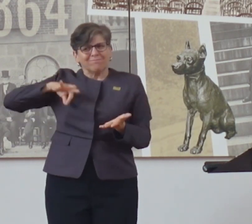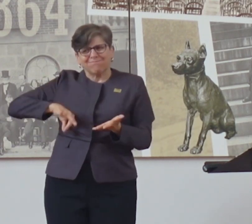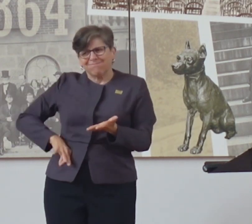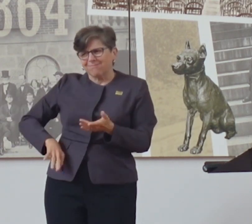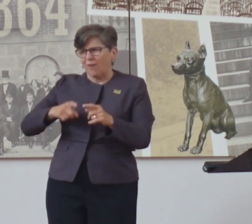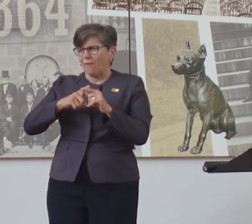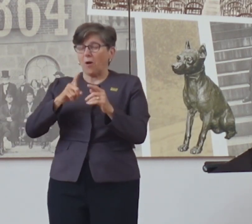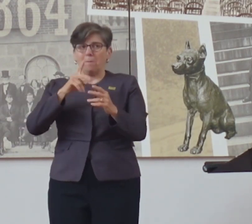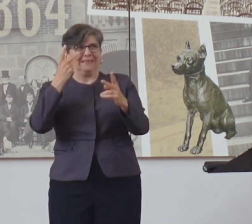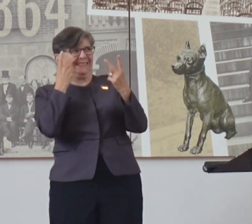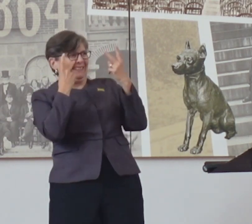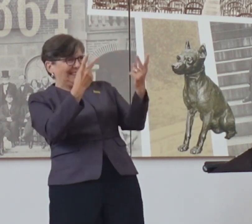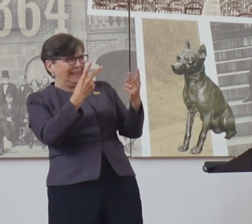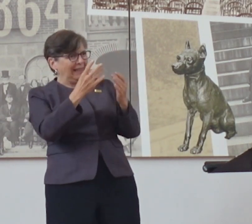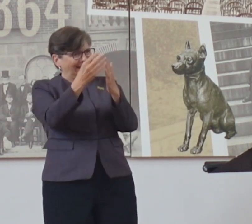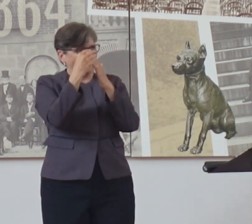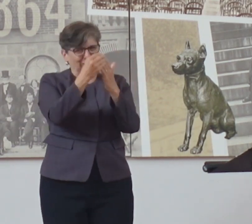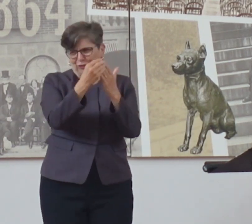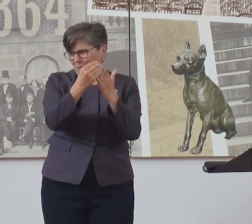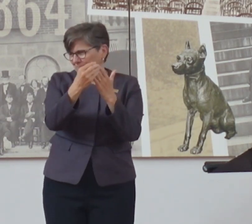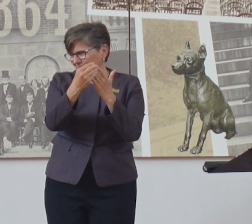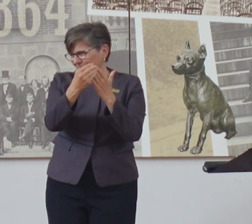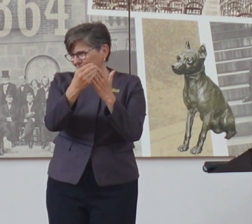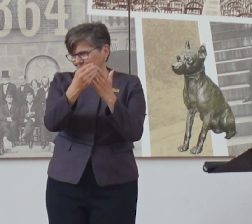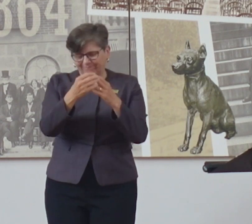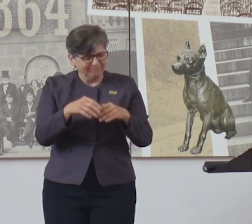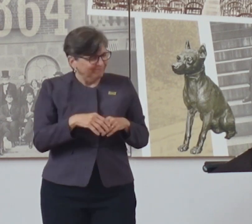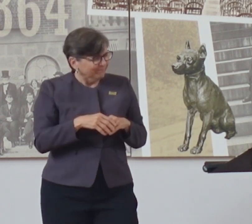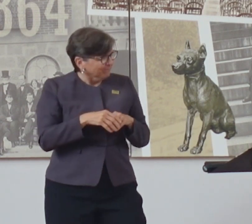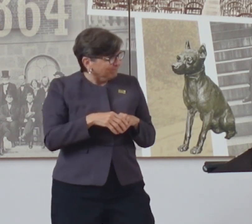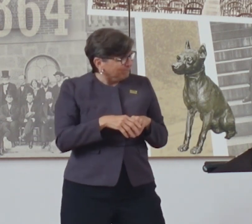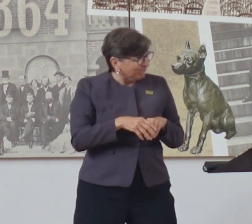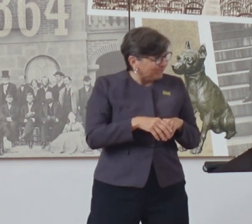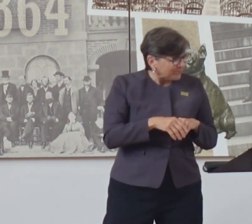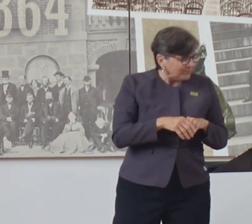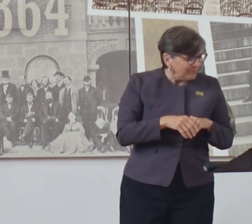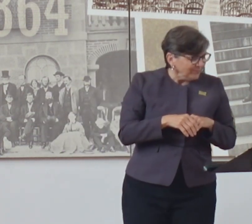have. I can see many who have benefited from being able to see the leaders such as Nancy.